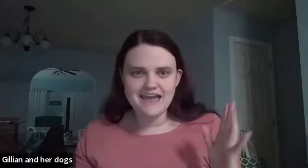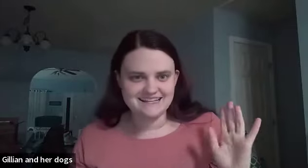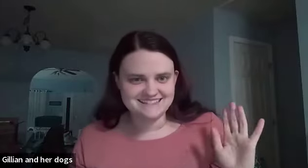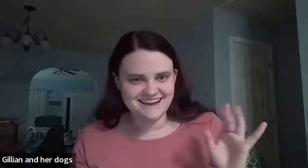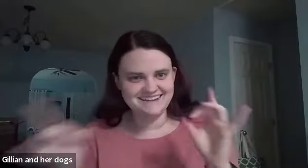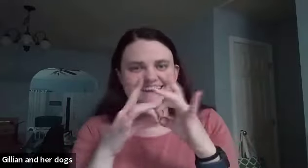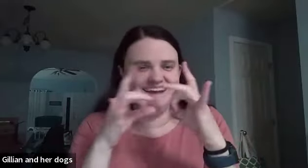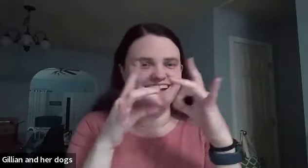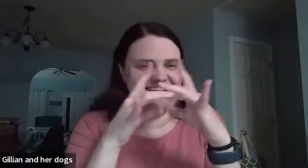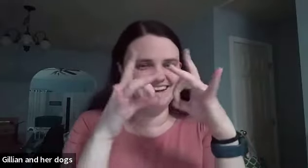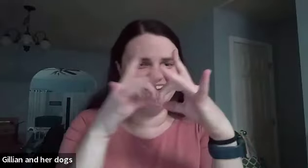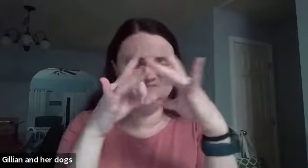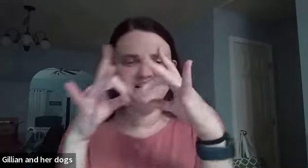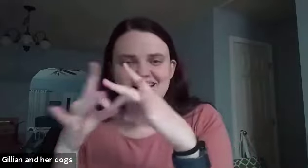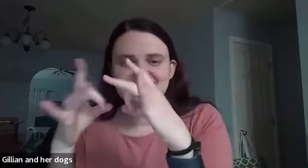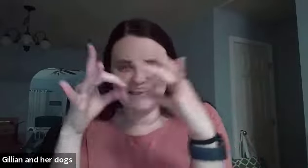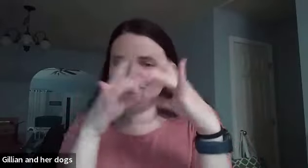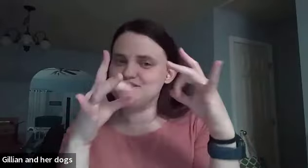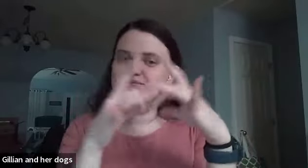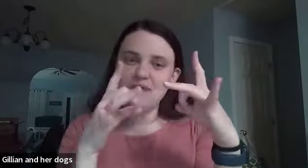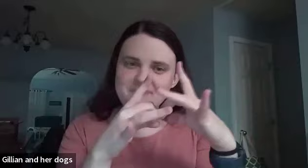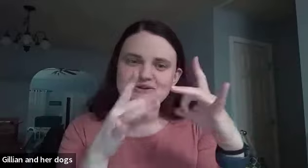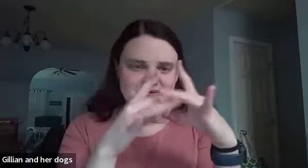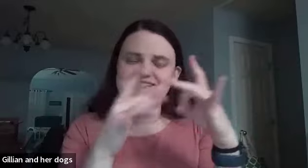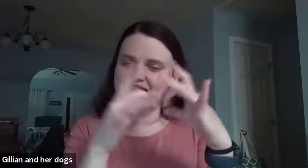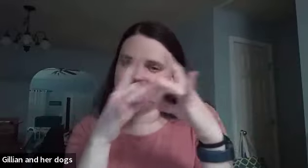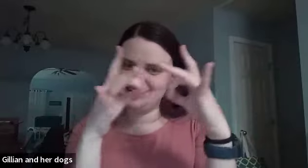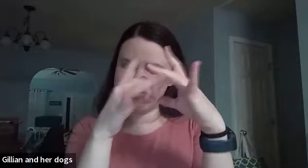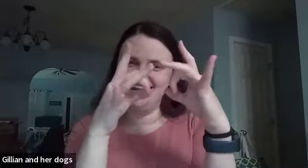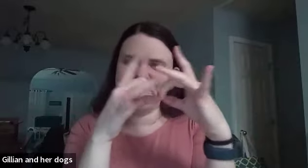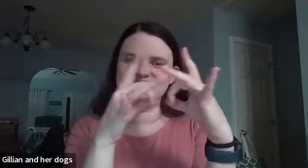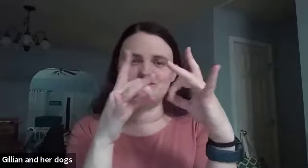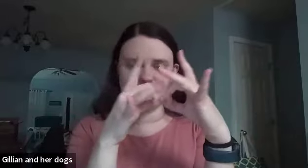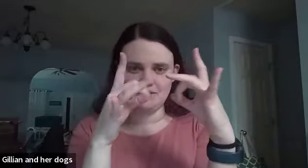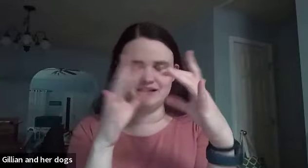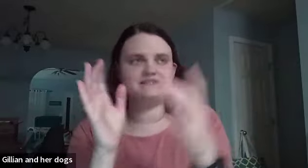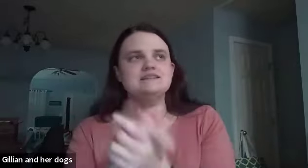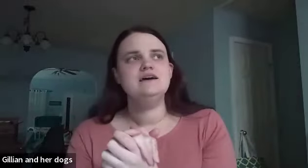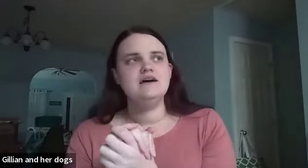it has a sign. I told you, the more popular ones have signs. So Starbucks.